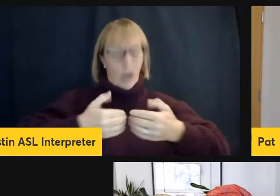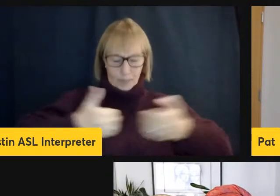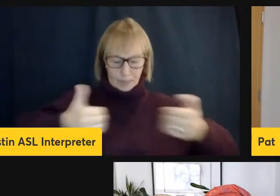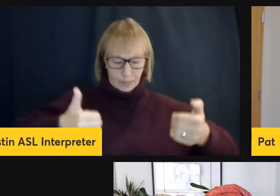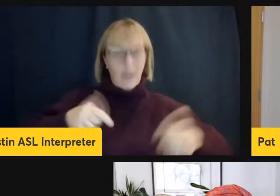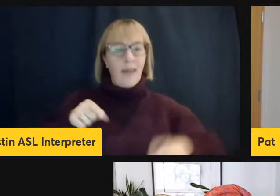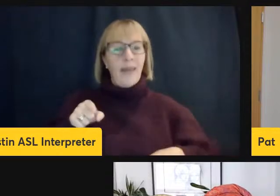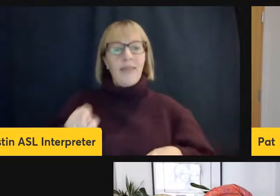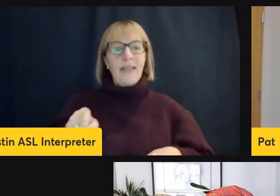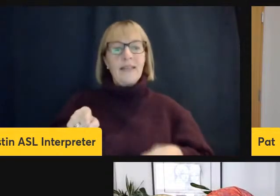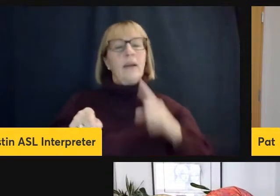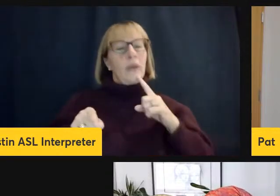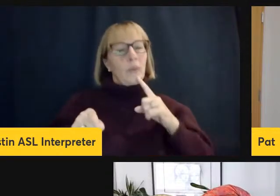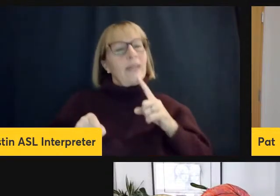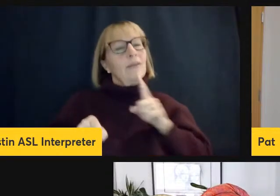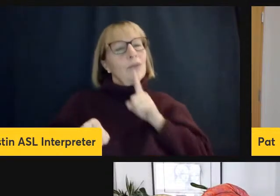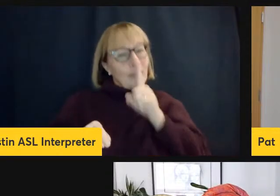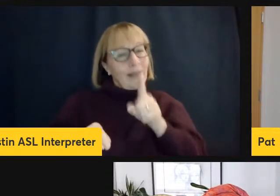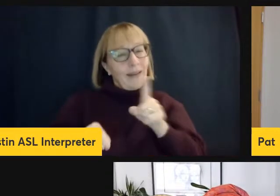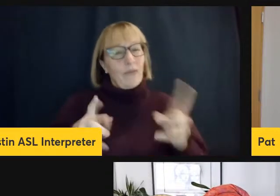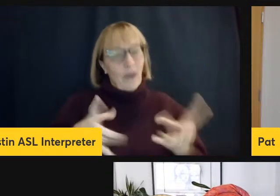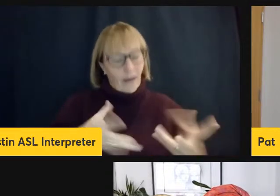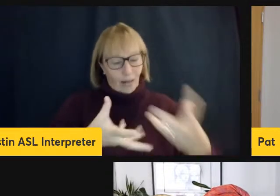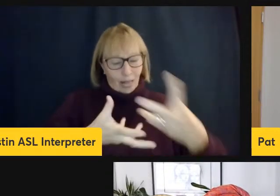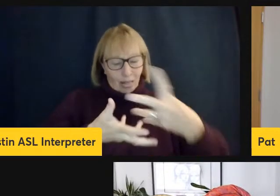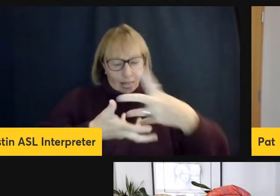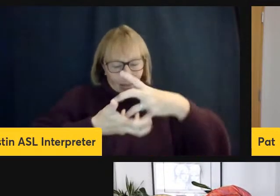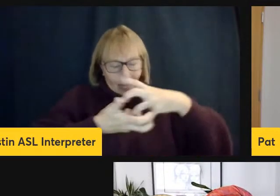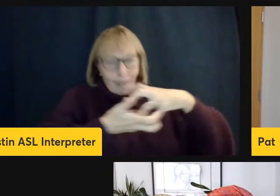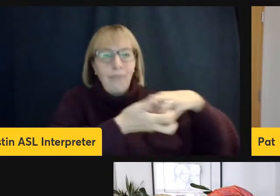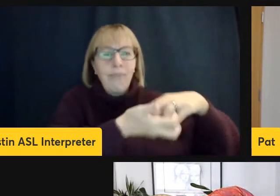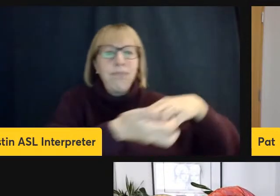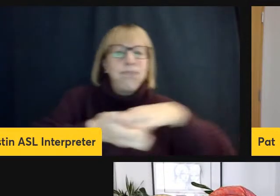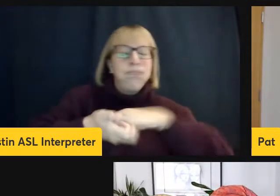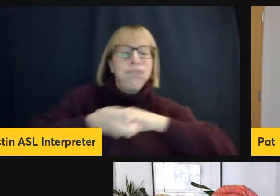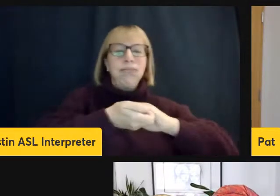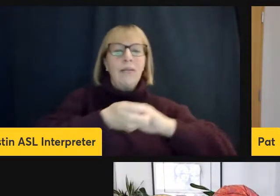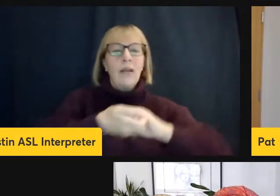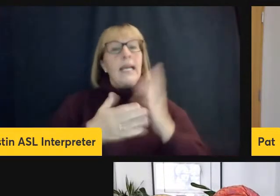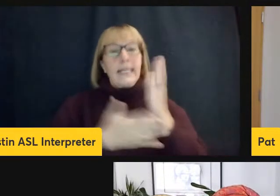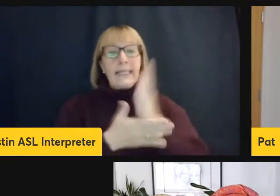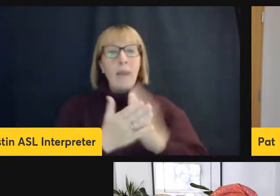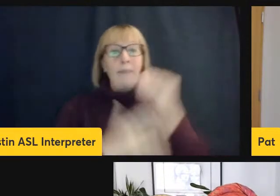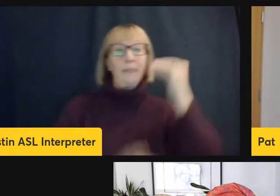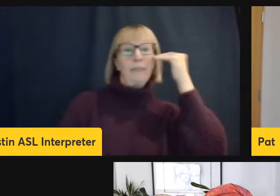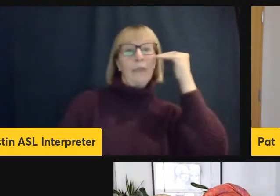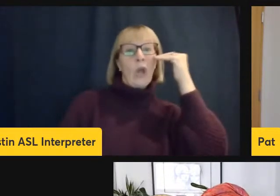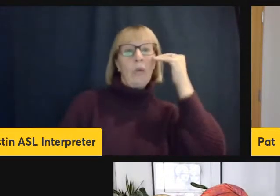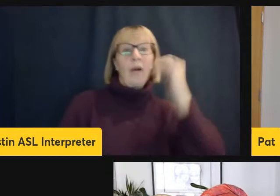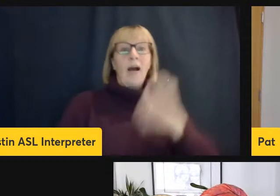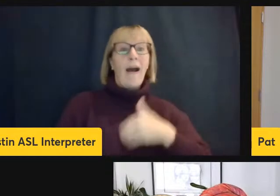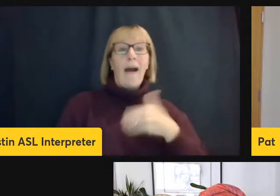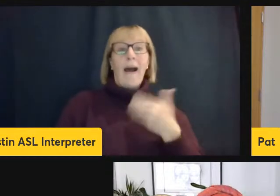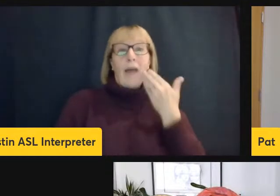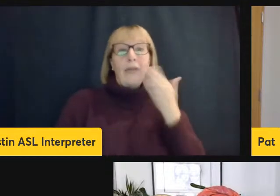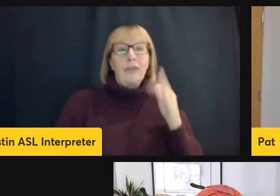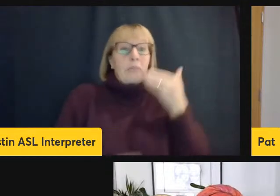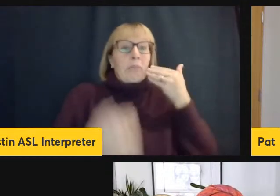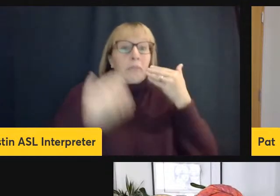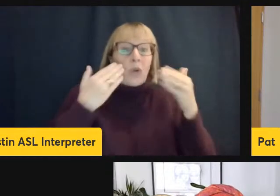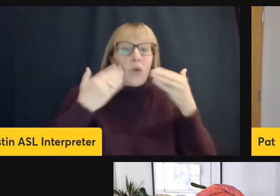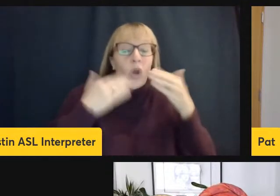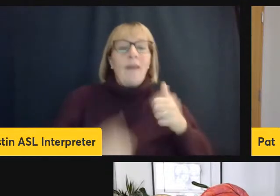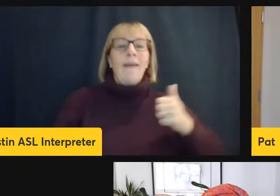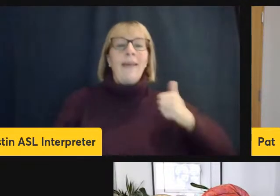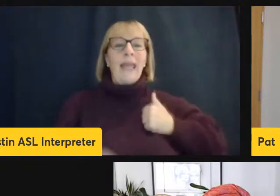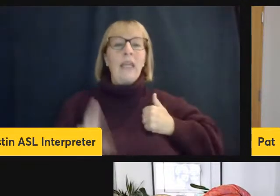lot of intertwined roots. And so, as many people may know, and some may not know, Canada and the US were deeply